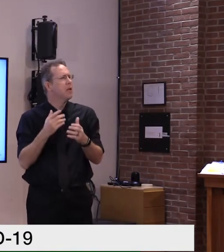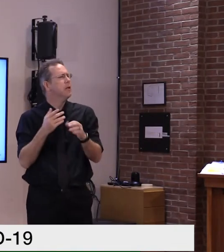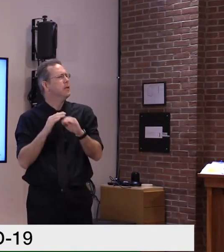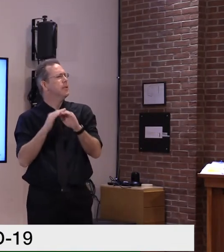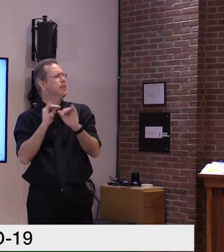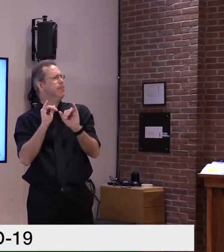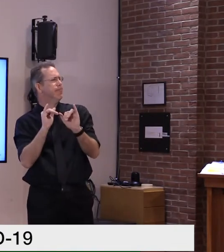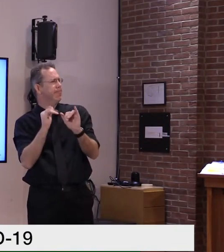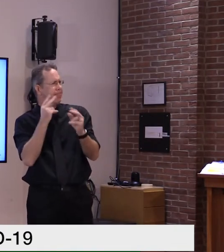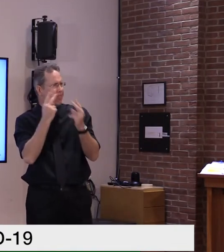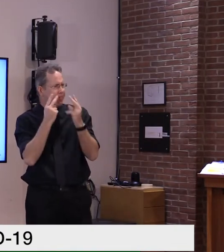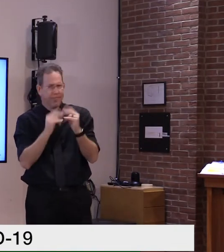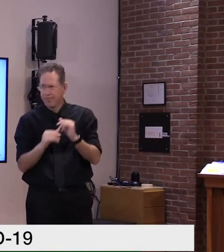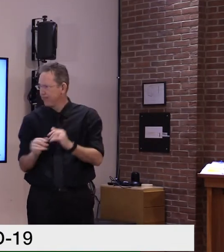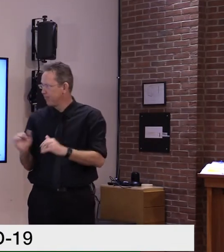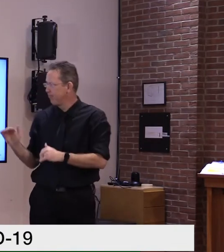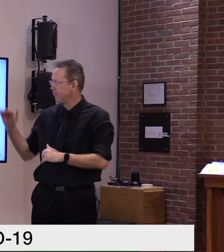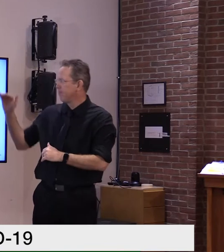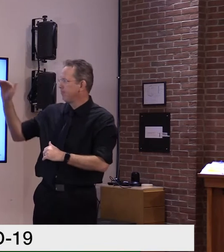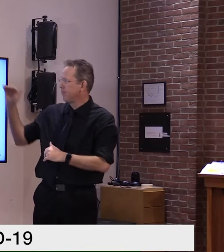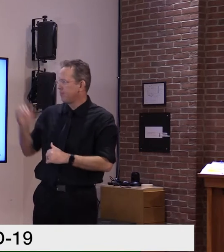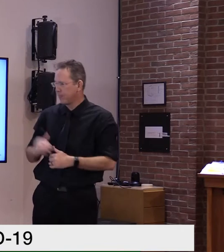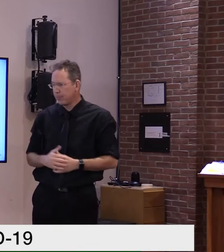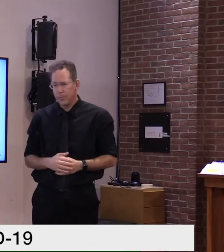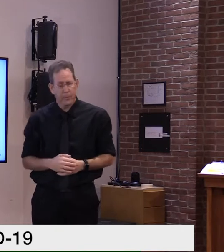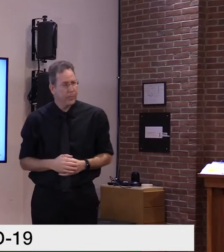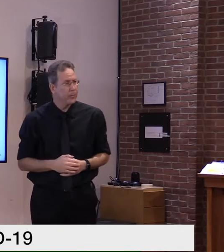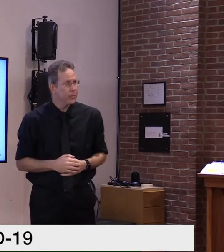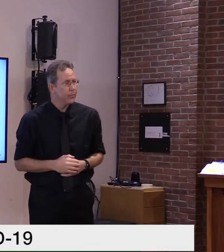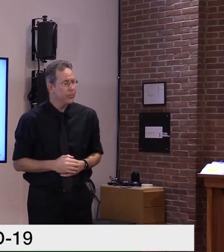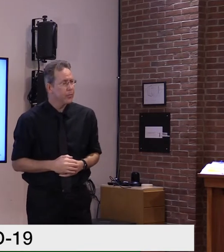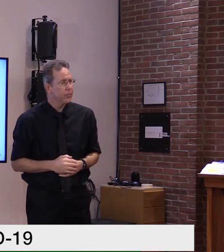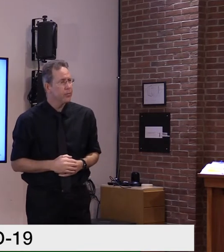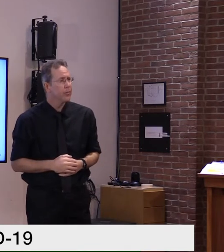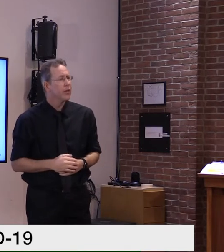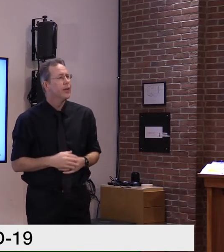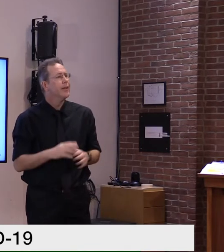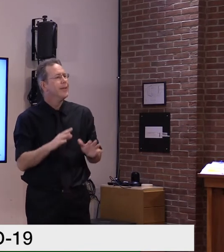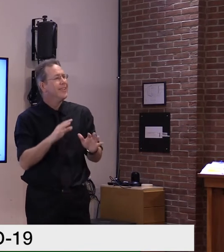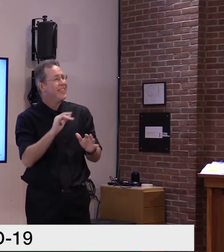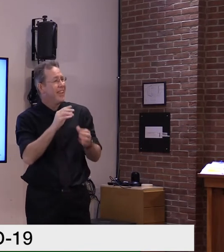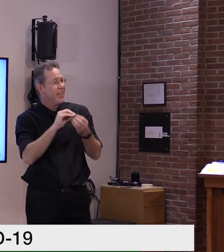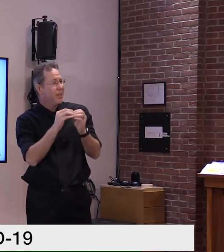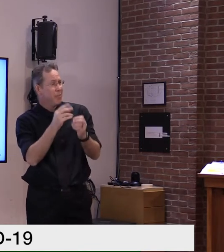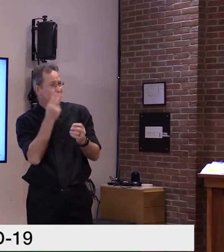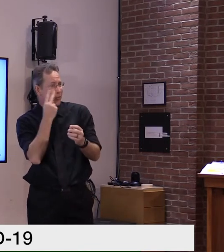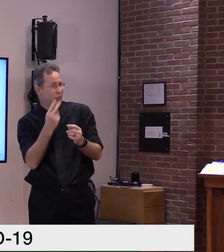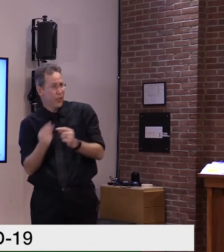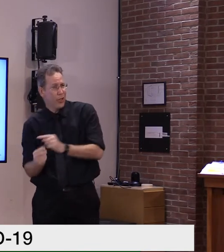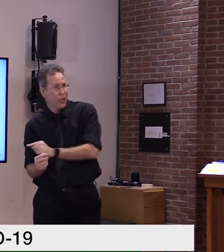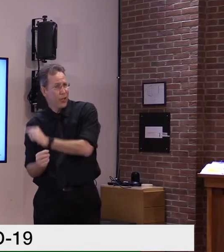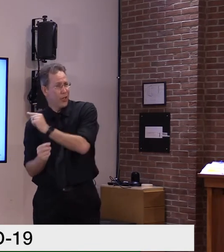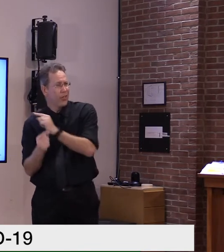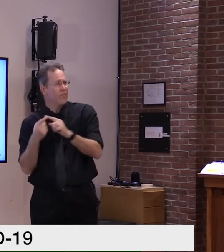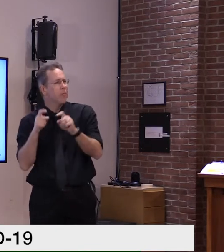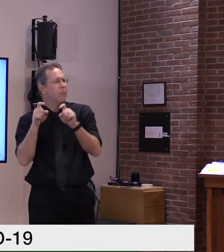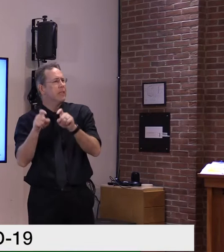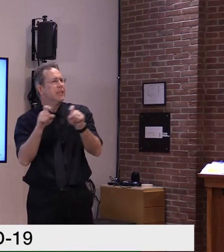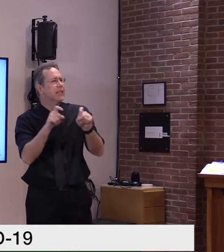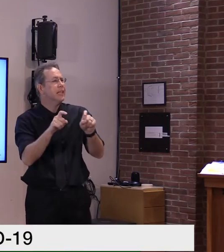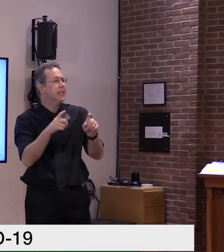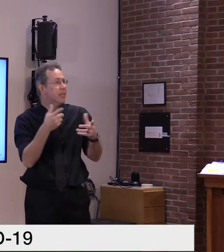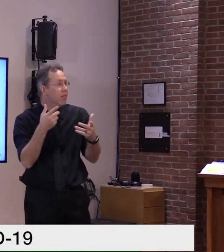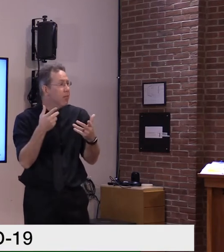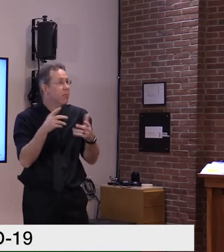must also remember that the availability and willingness to be tested over the Thanksgiving holiday is likely depressing the confirmed case number,